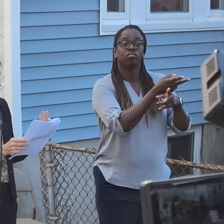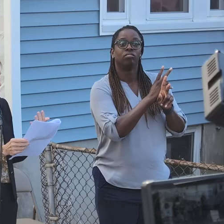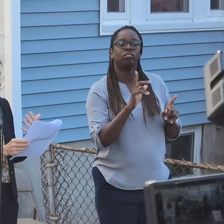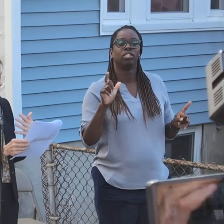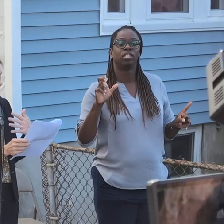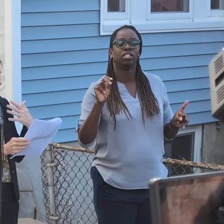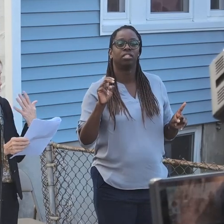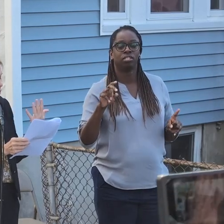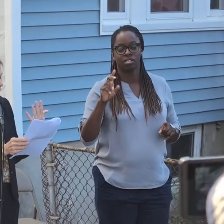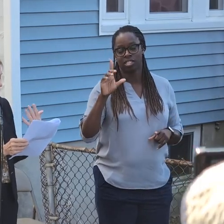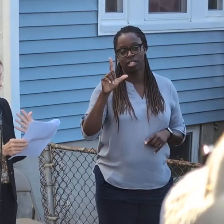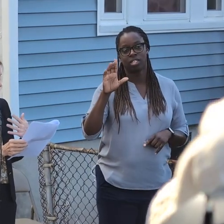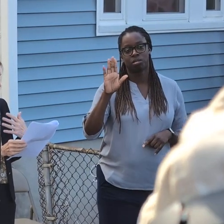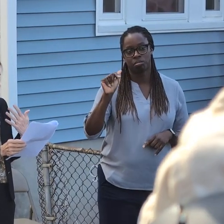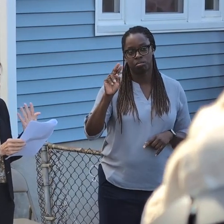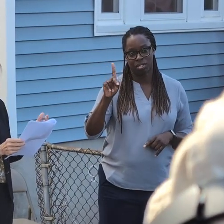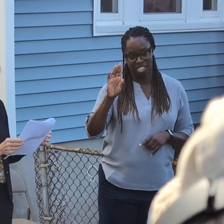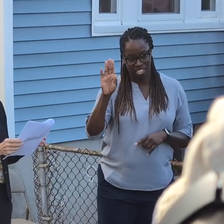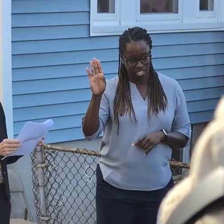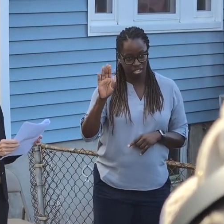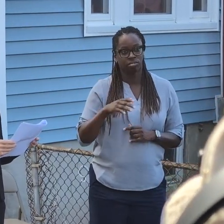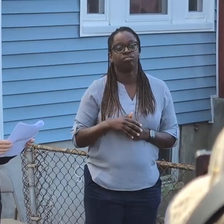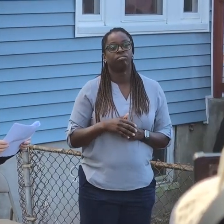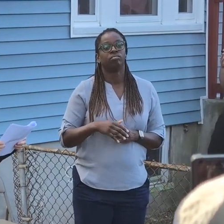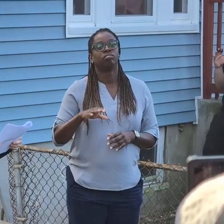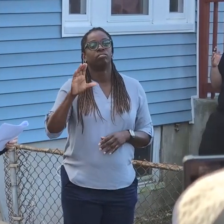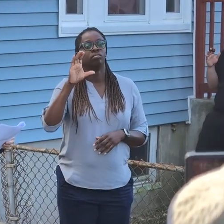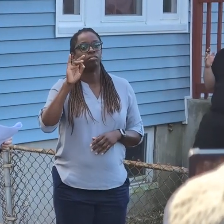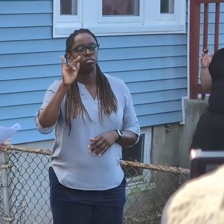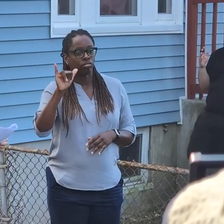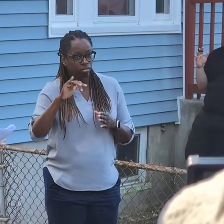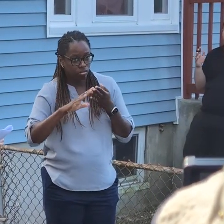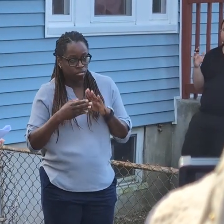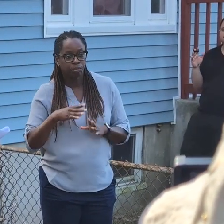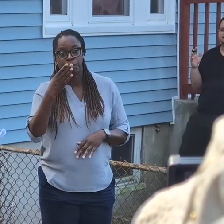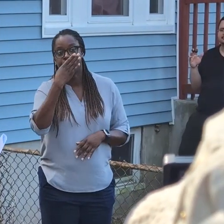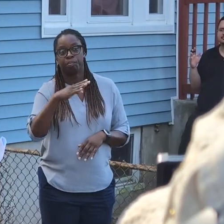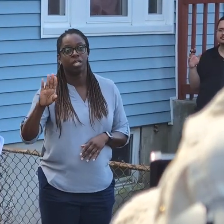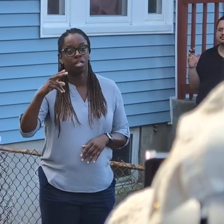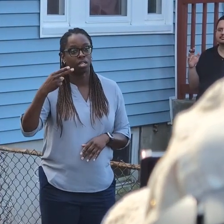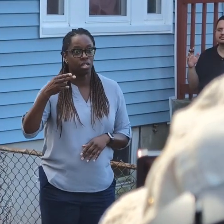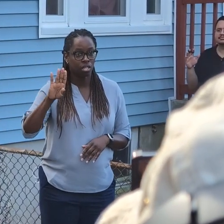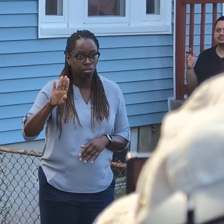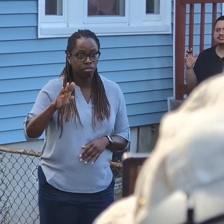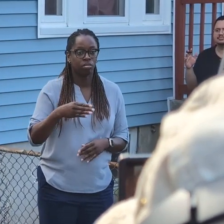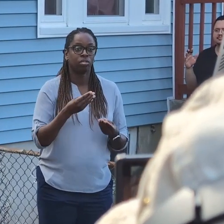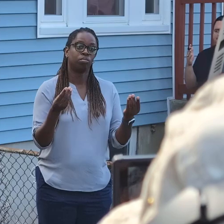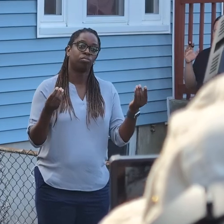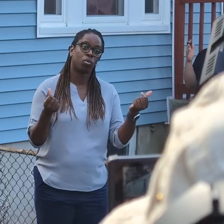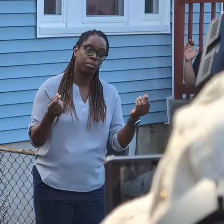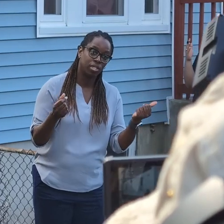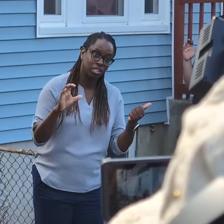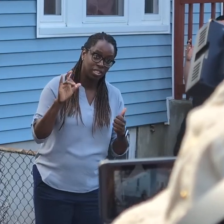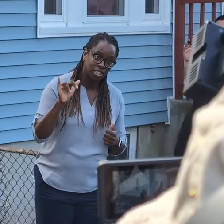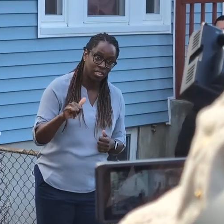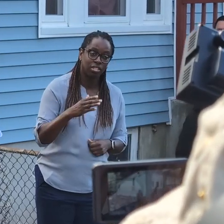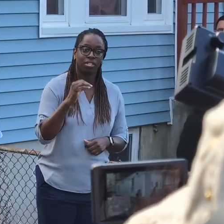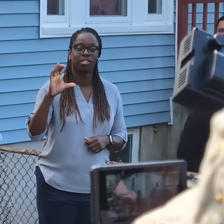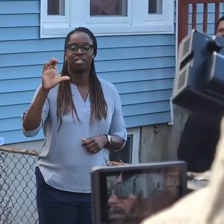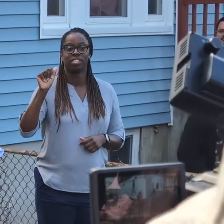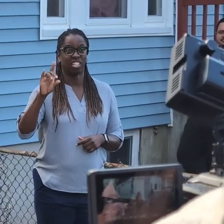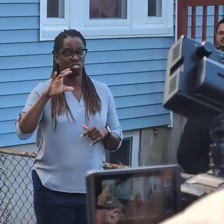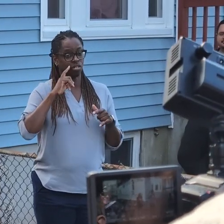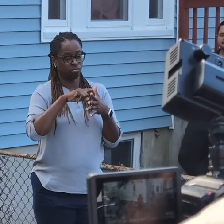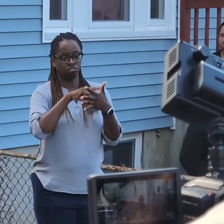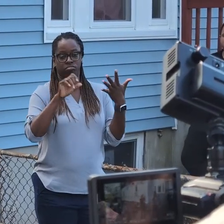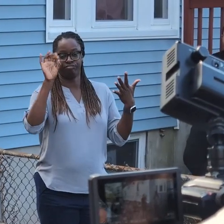the Life Initiative, Blue Hub, Property and Casualty Initiative, and CDAP. Round of applause for you all, the heroes who are